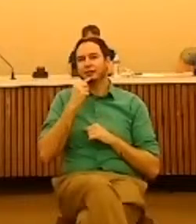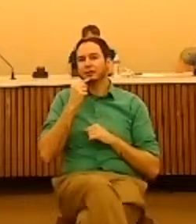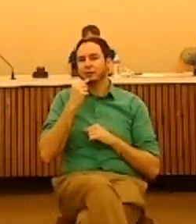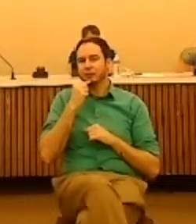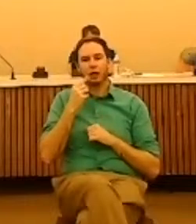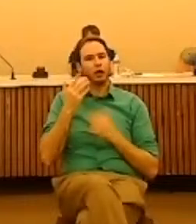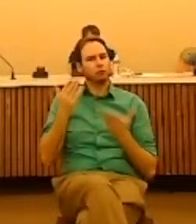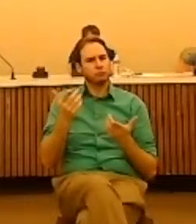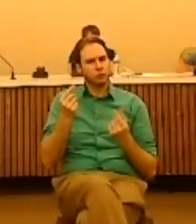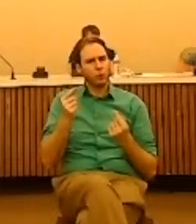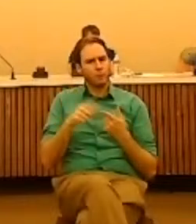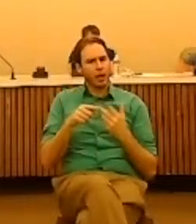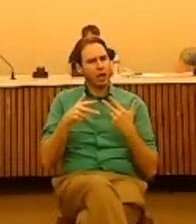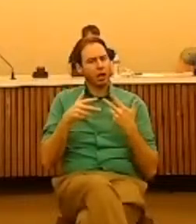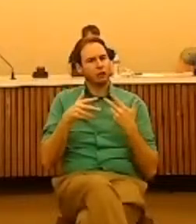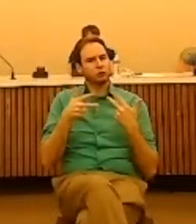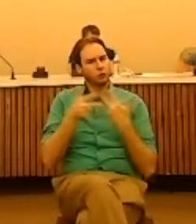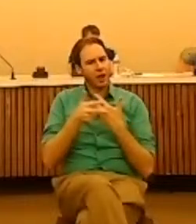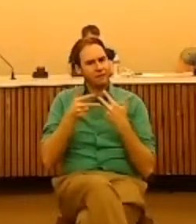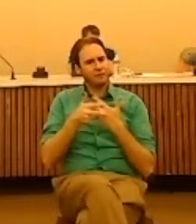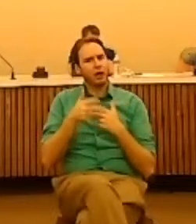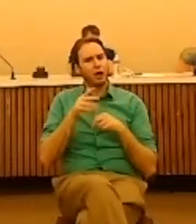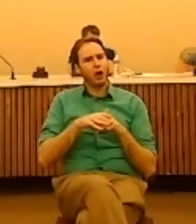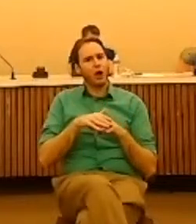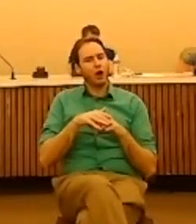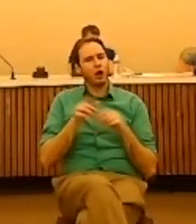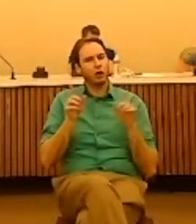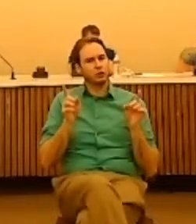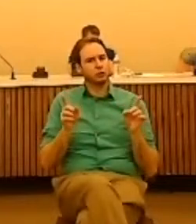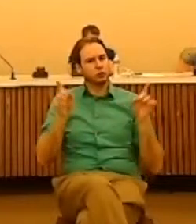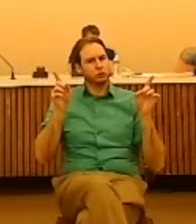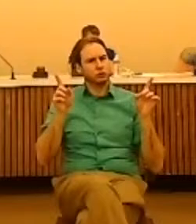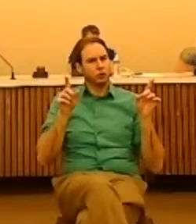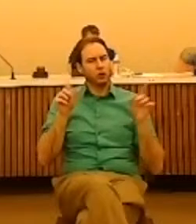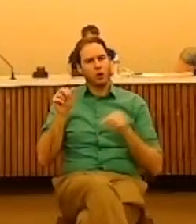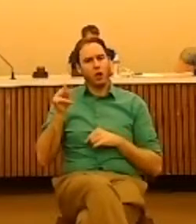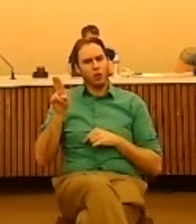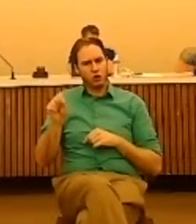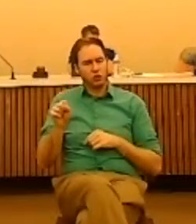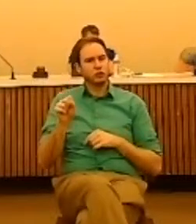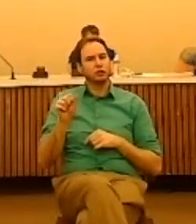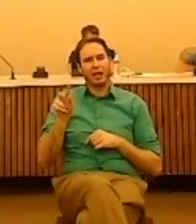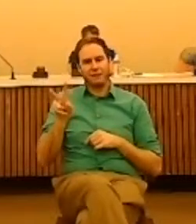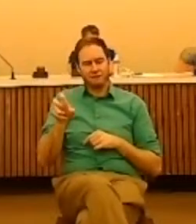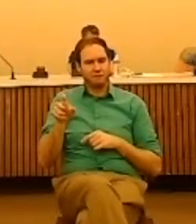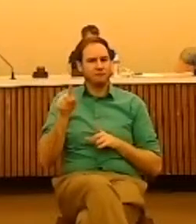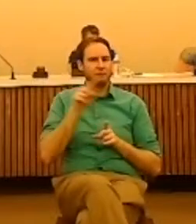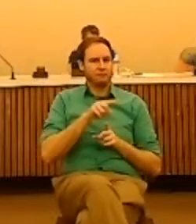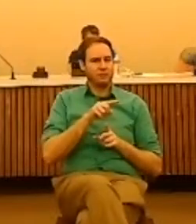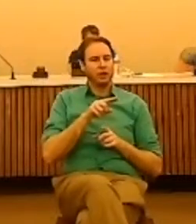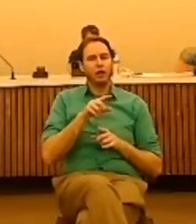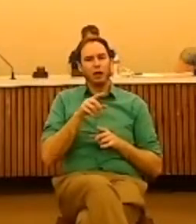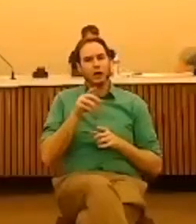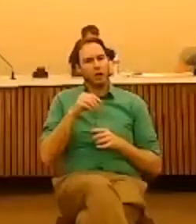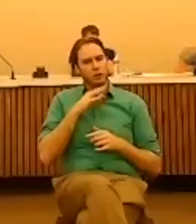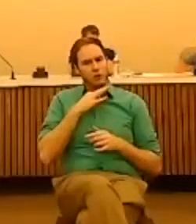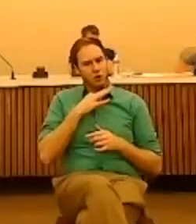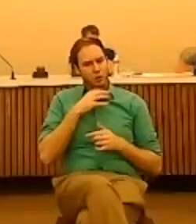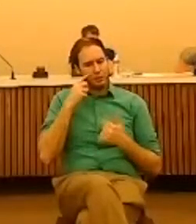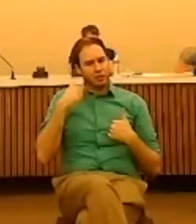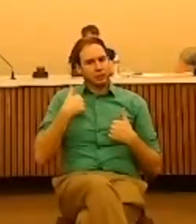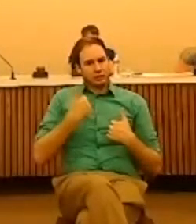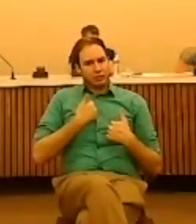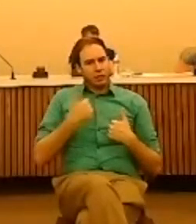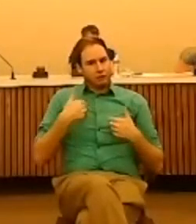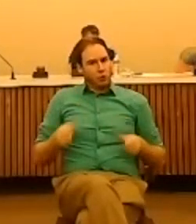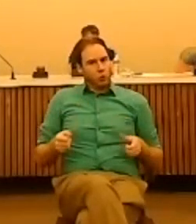what about the traffic on the main two side streets, Authors Avenue specifically? I'm a quadriplegic in a wheelchair